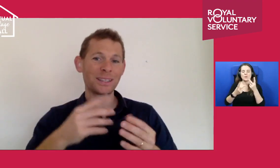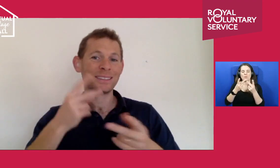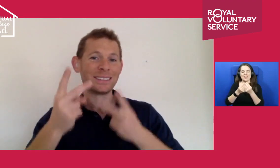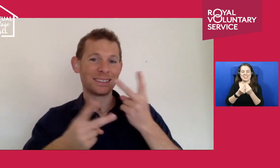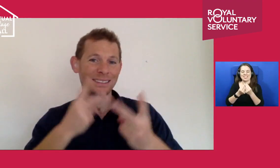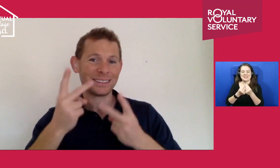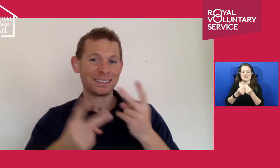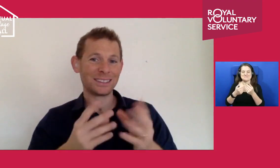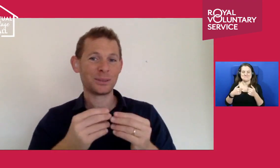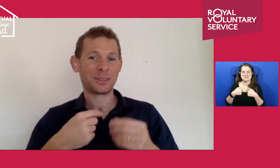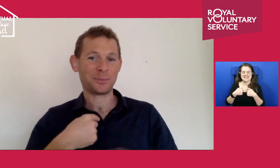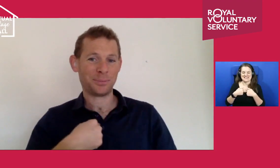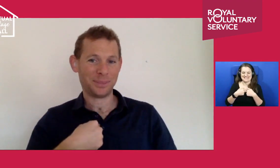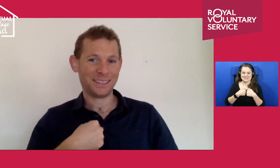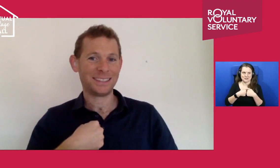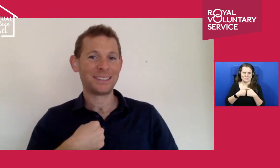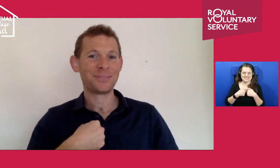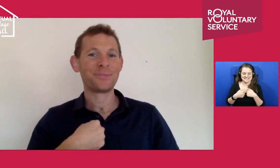with me?